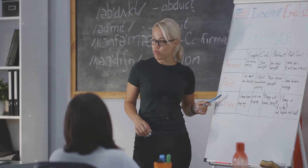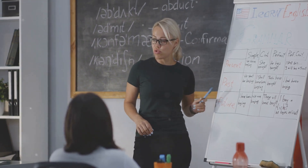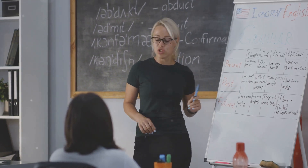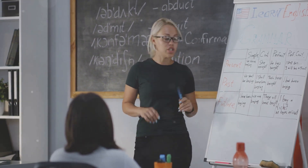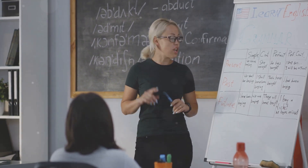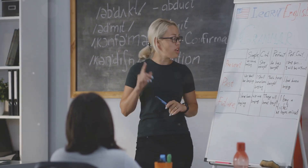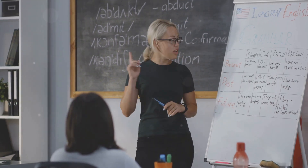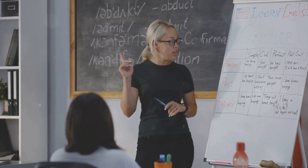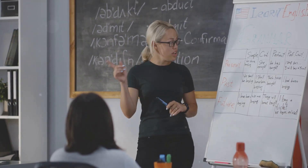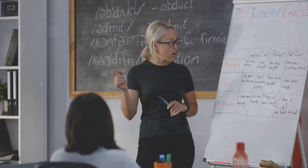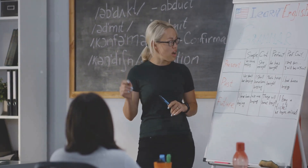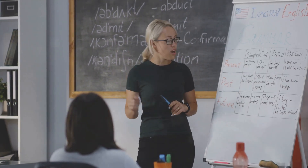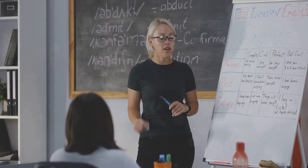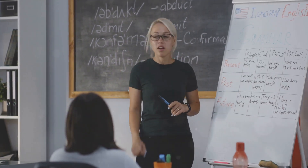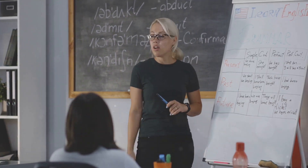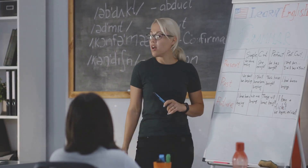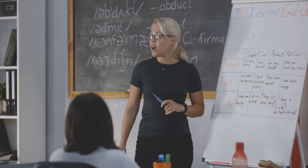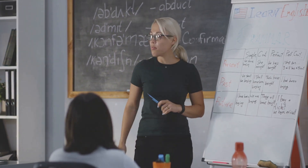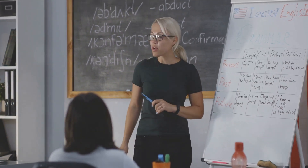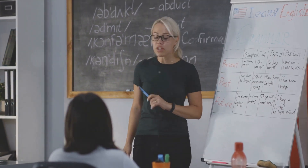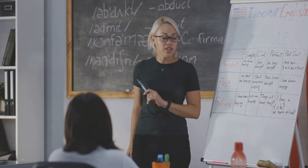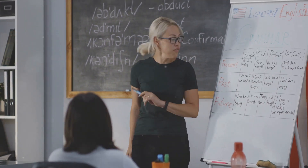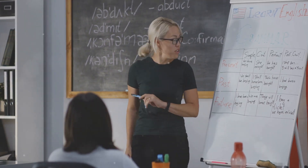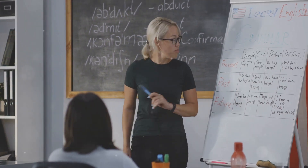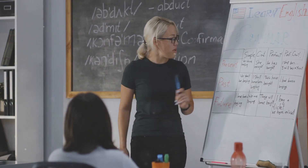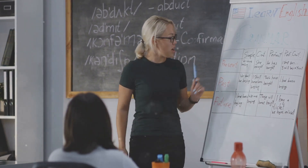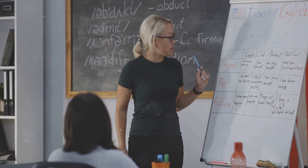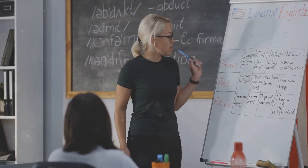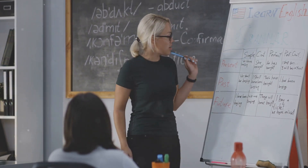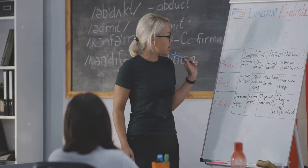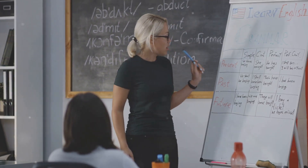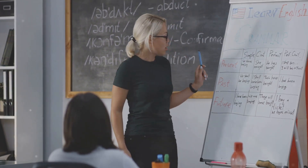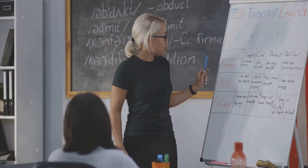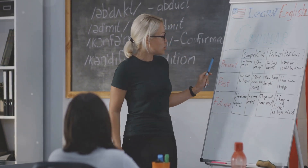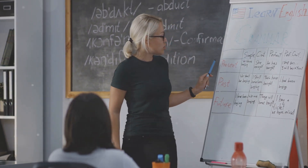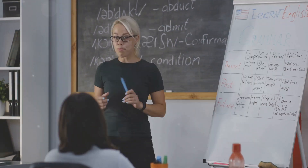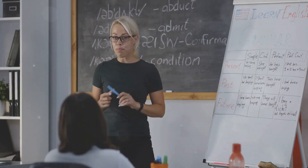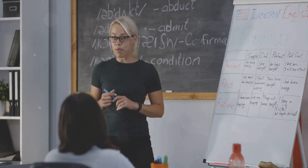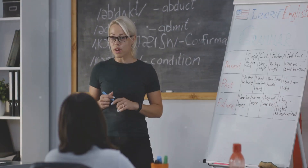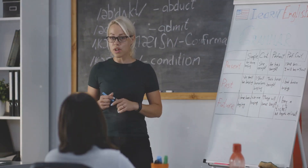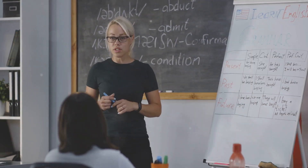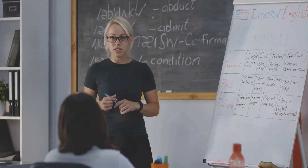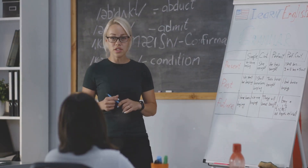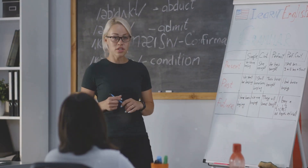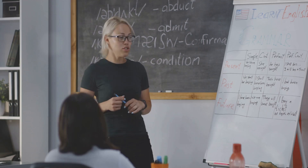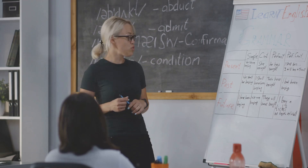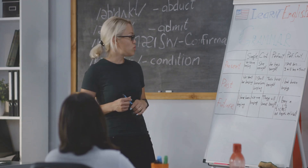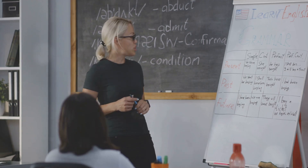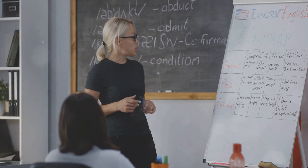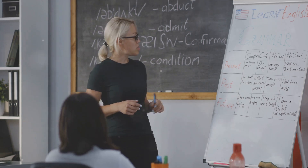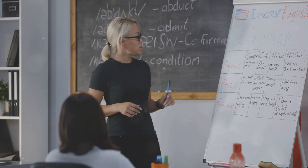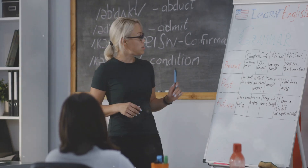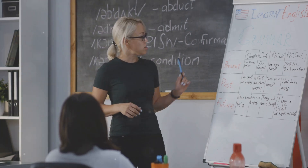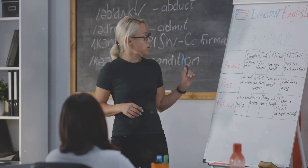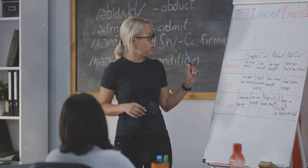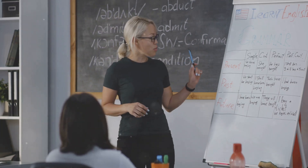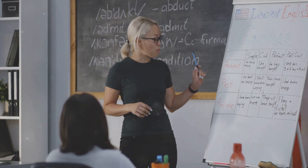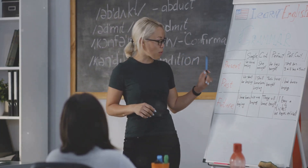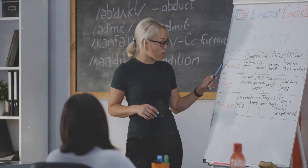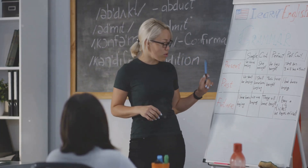time-topic-comment-reference structure. This allows for a more flexible and expressive way to communicate. This means the tense is usually established first, followed